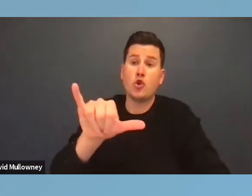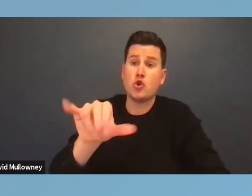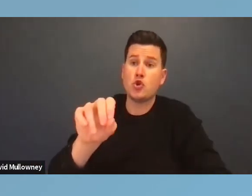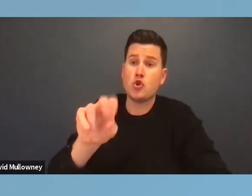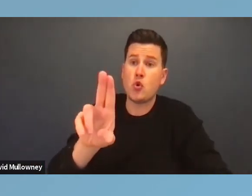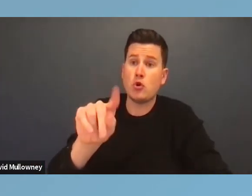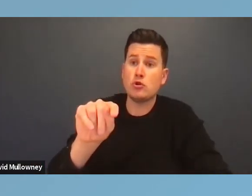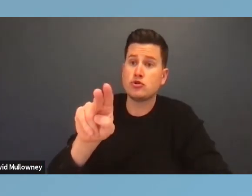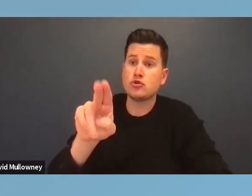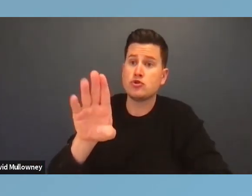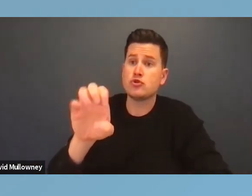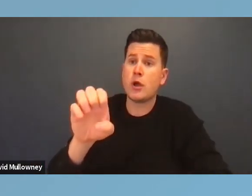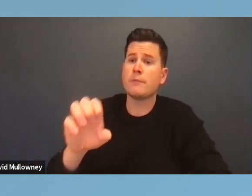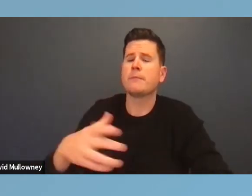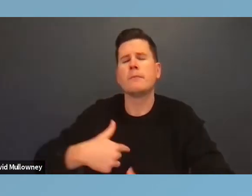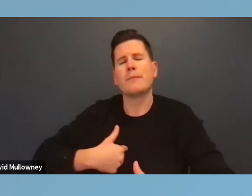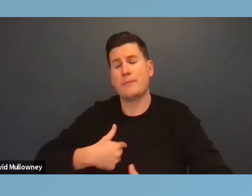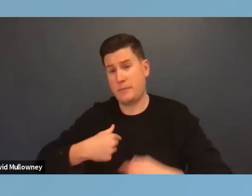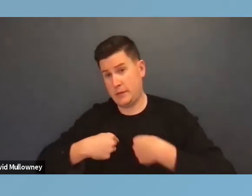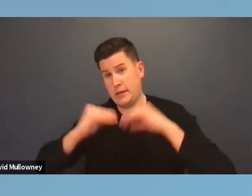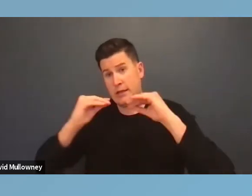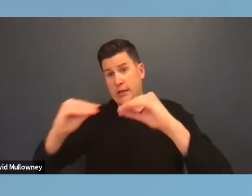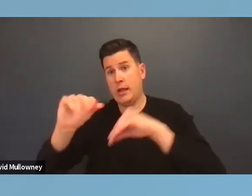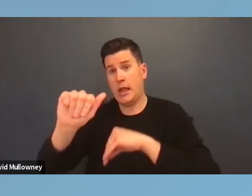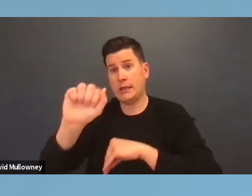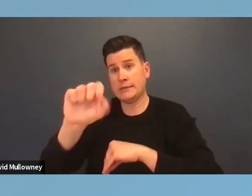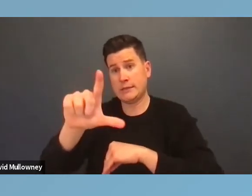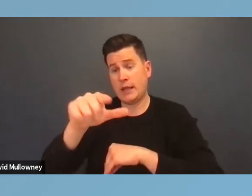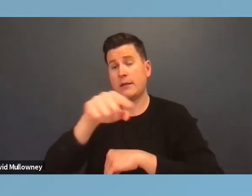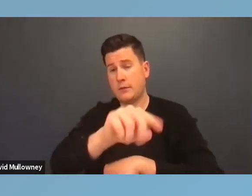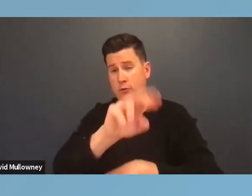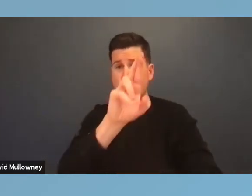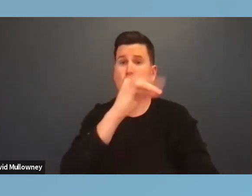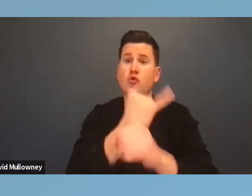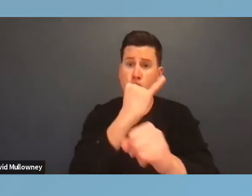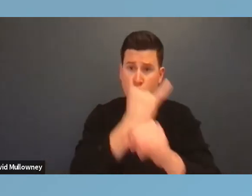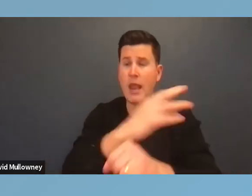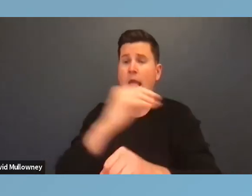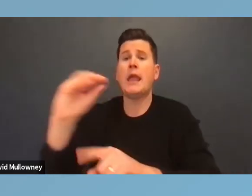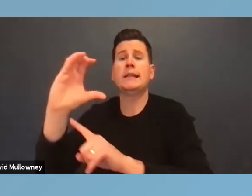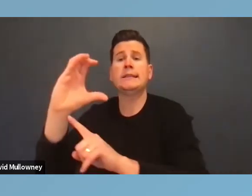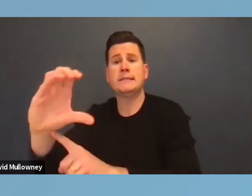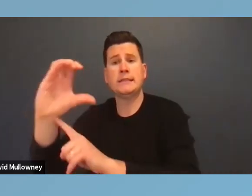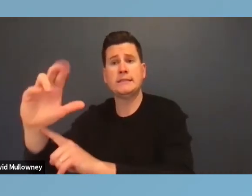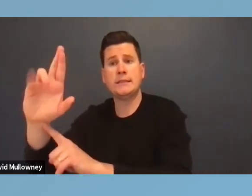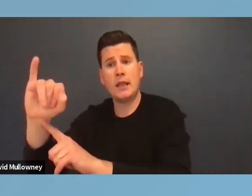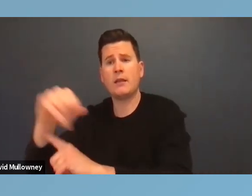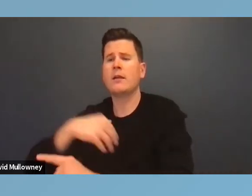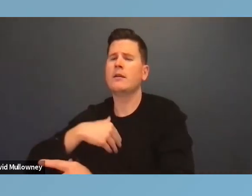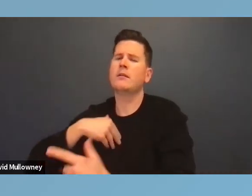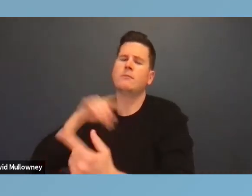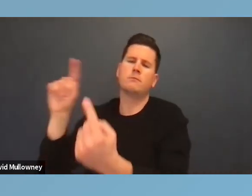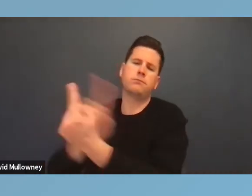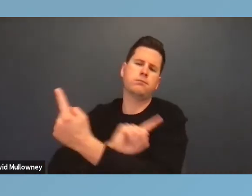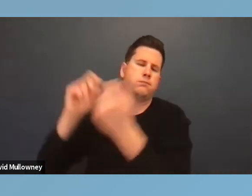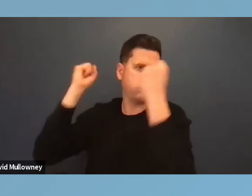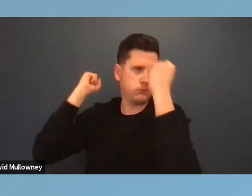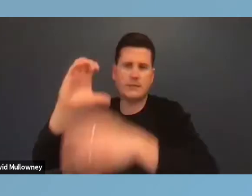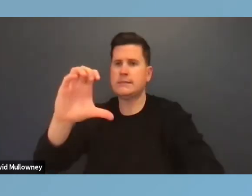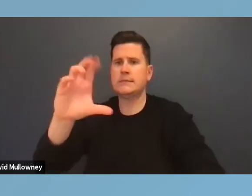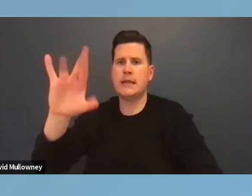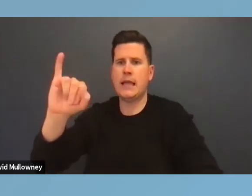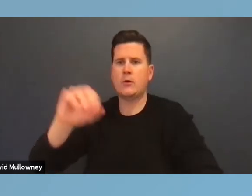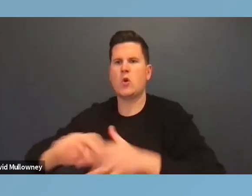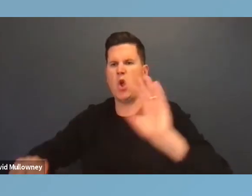that. YouTube. I teach ASL in the deaf school and at CCRI.